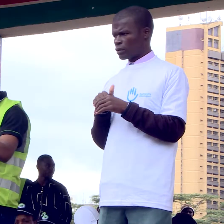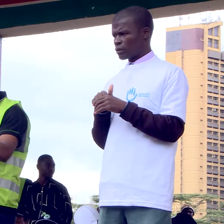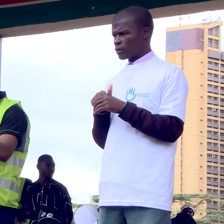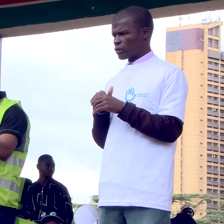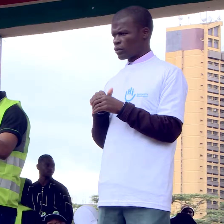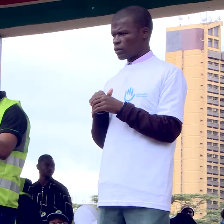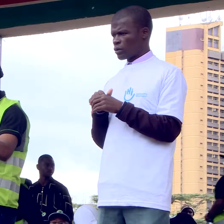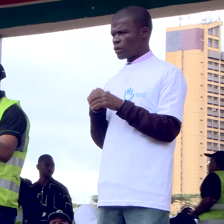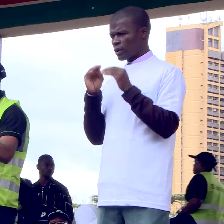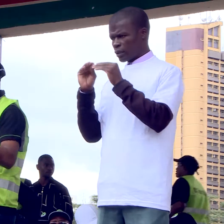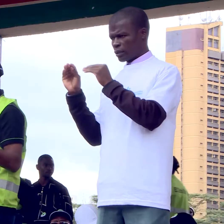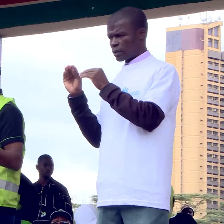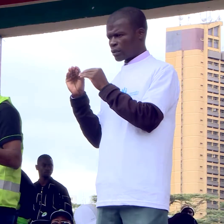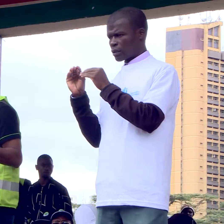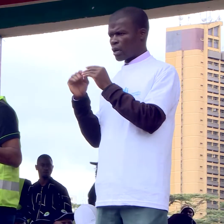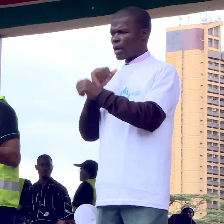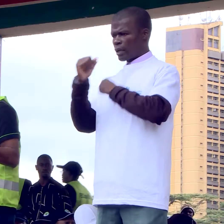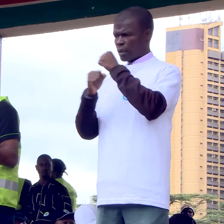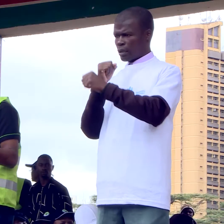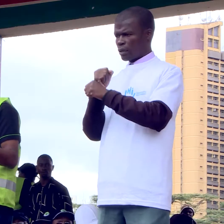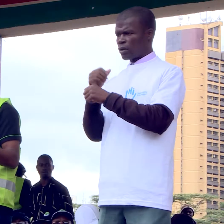annual voter education successful.